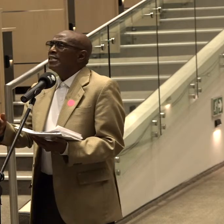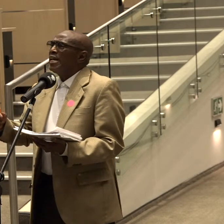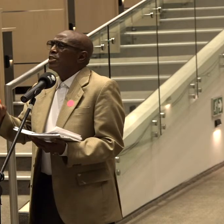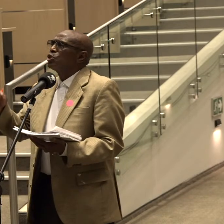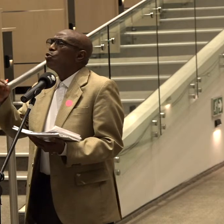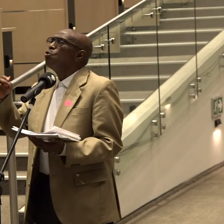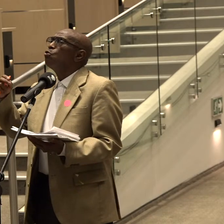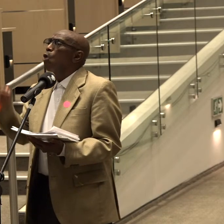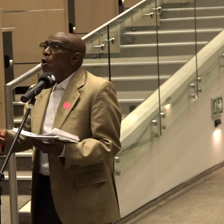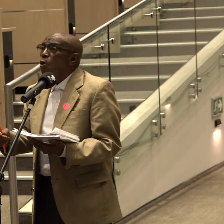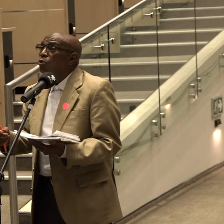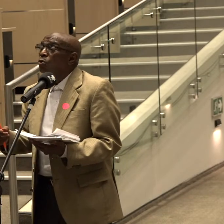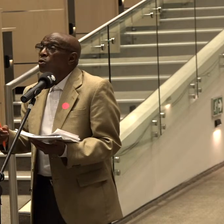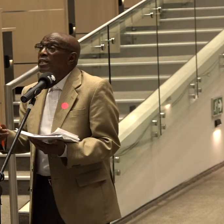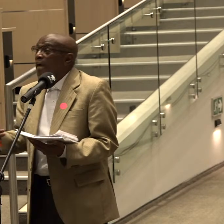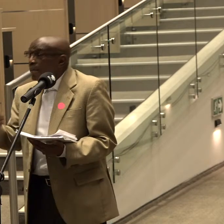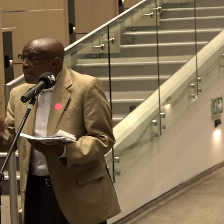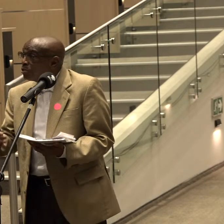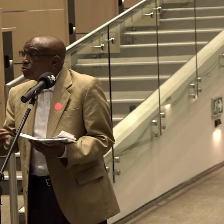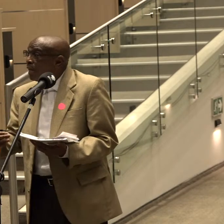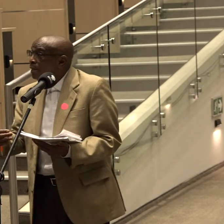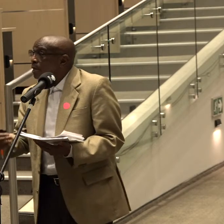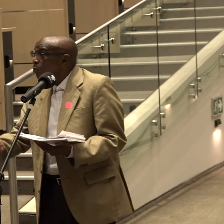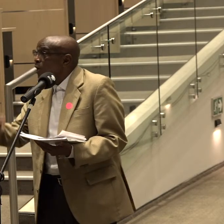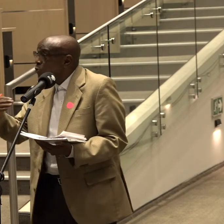the government takes two wrong